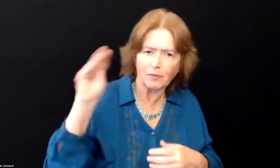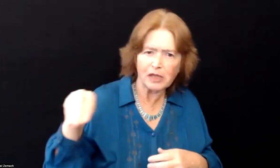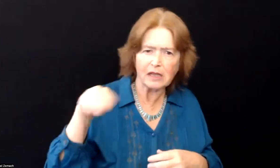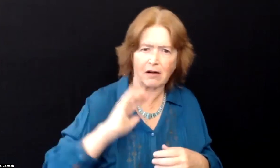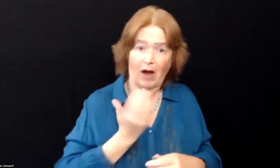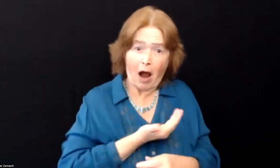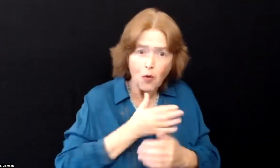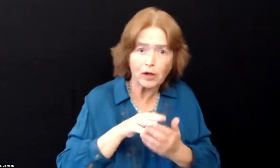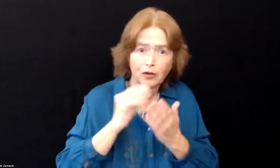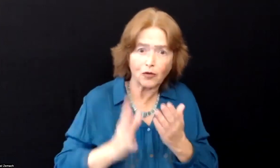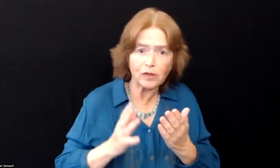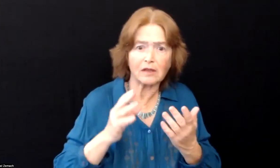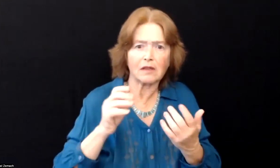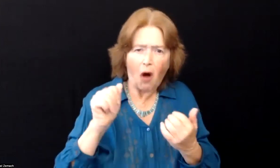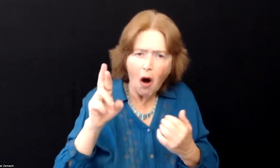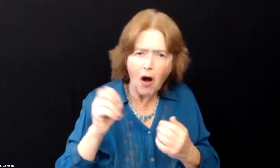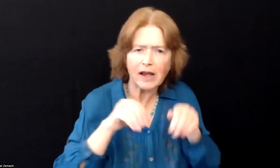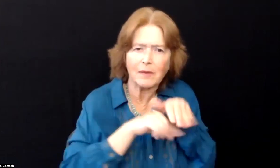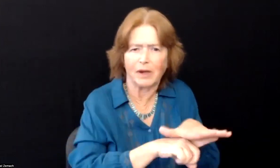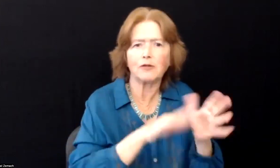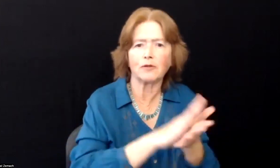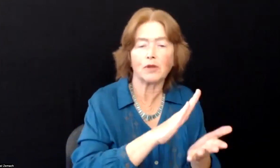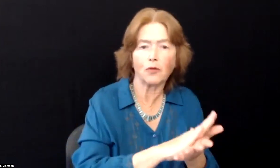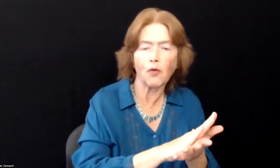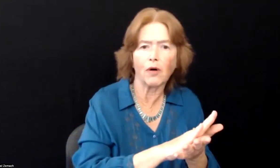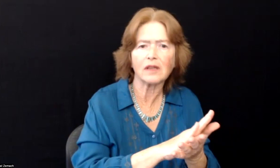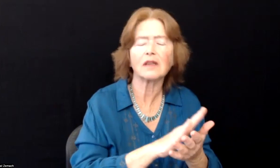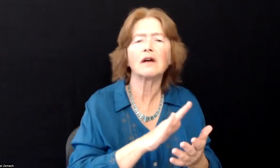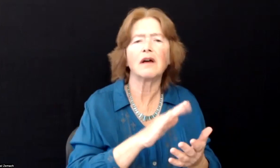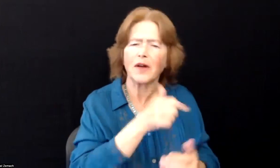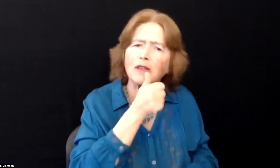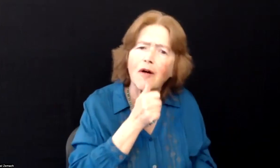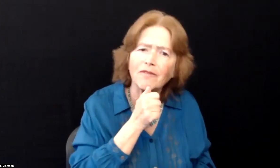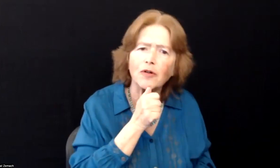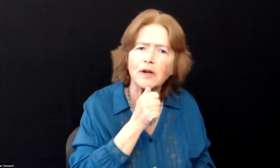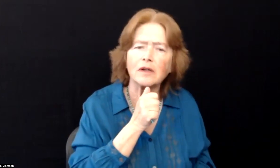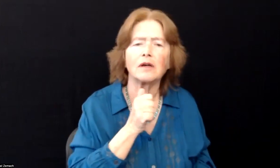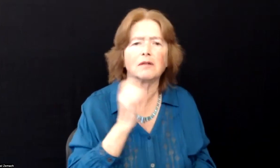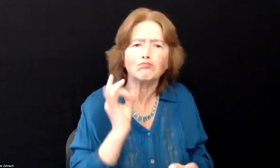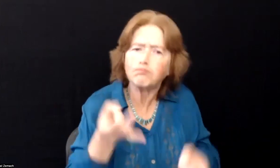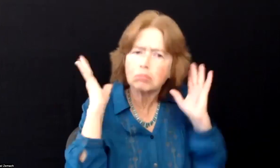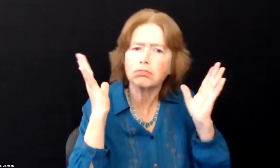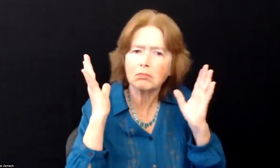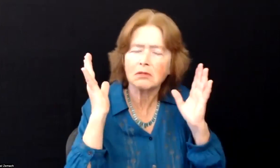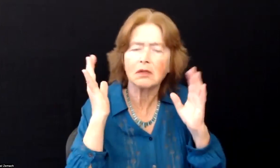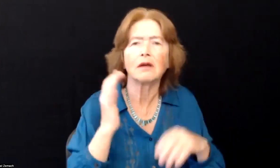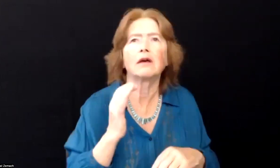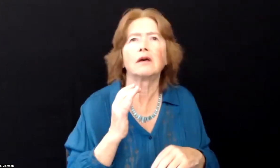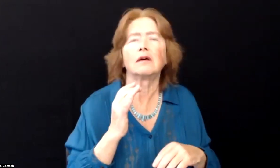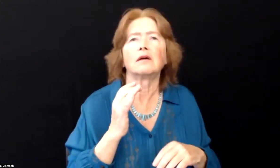of the deaf students. They are in the mainstream schools and they are suffering terribly.